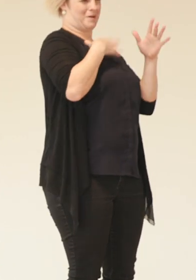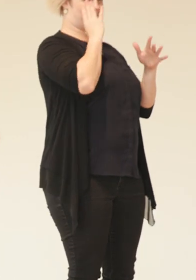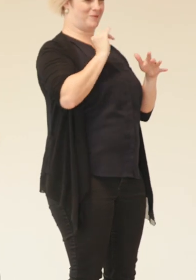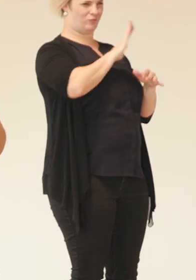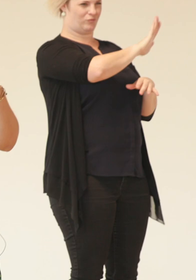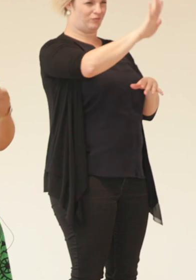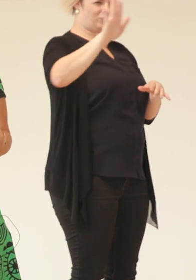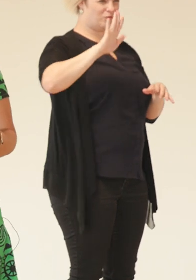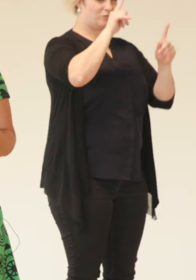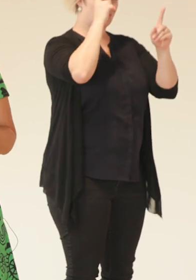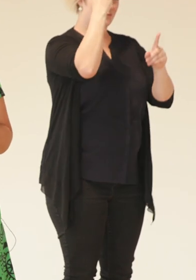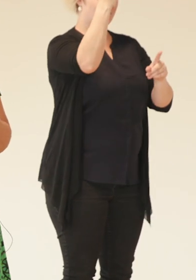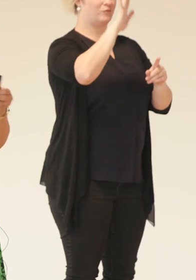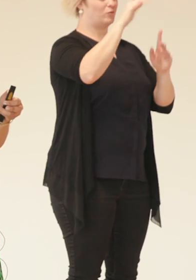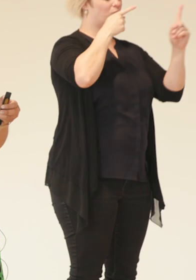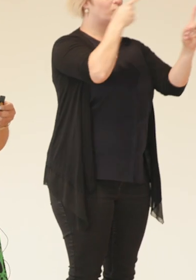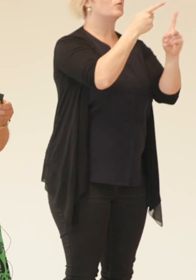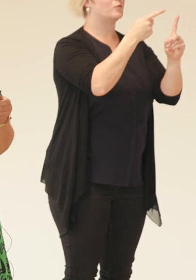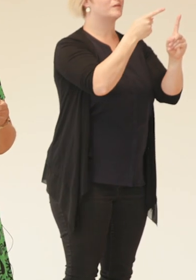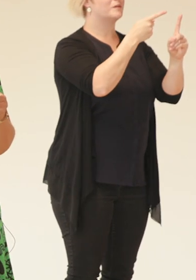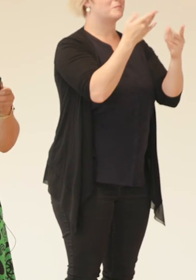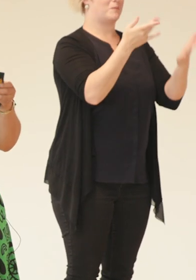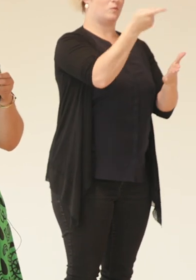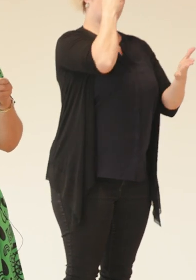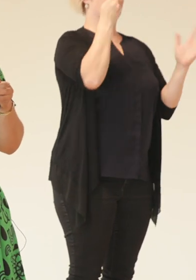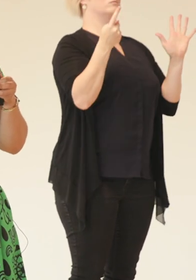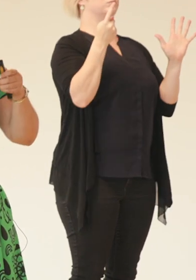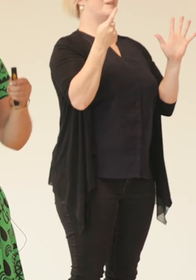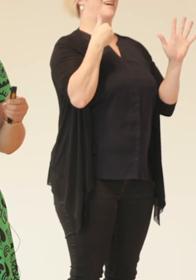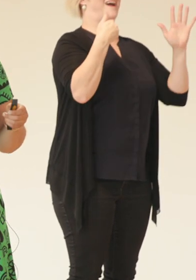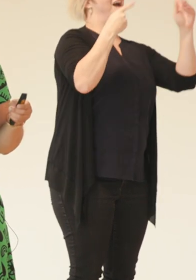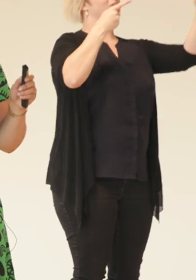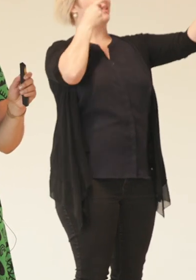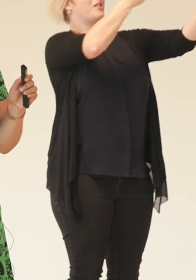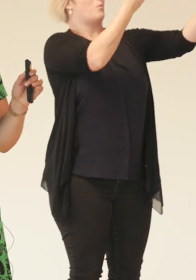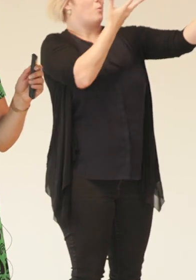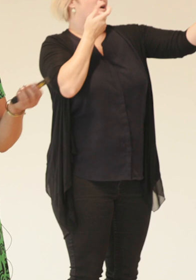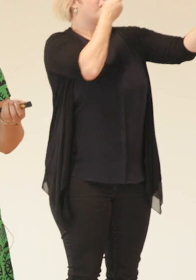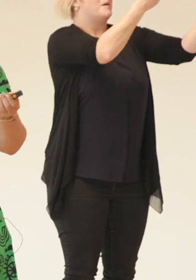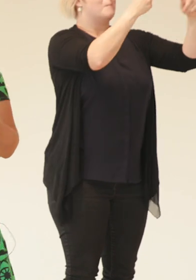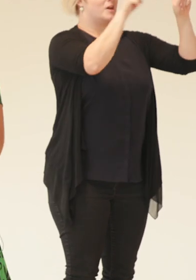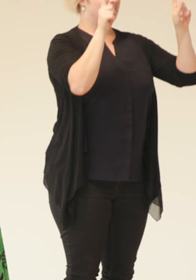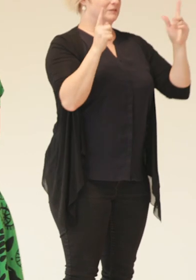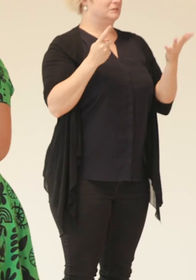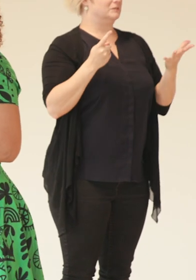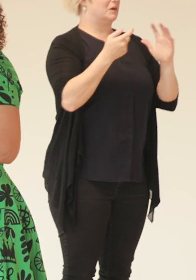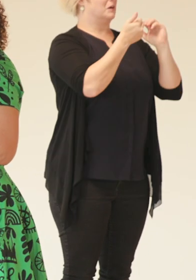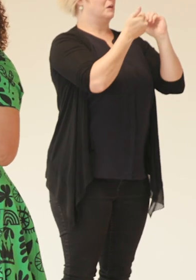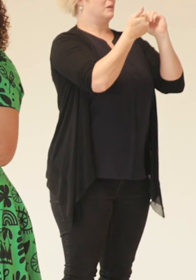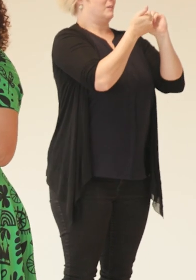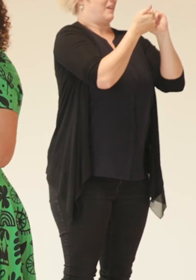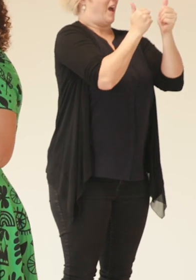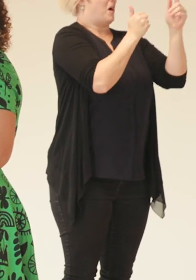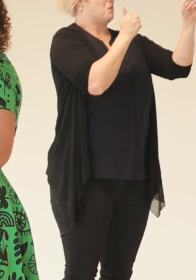and or that you've already been doing, and you're like, wow, well, like, but how do I don't know what to do next. These are the things that I